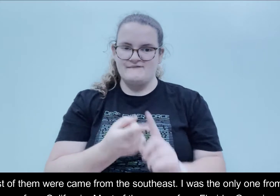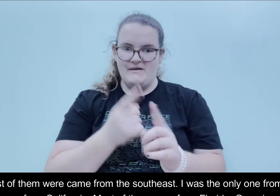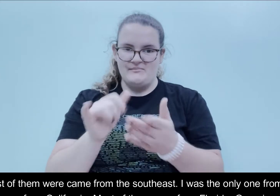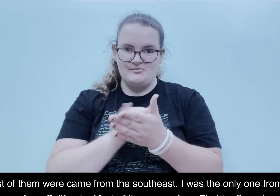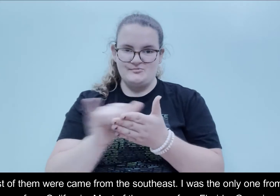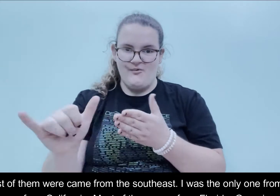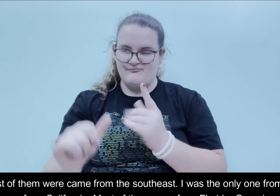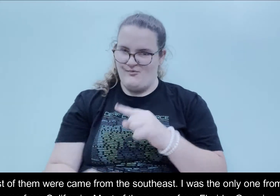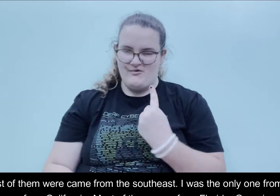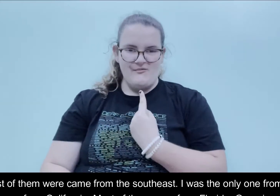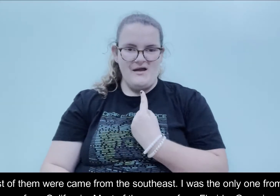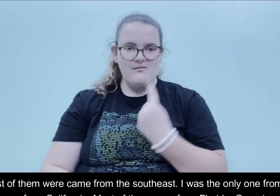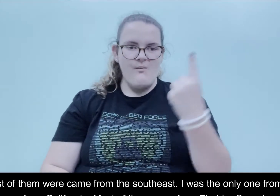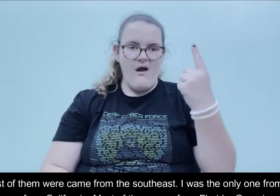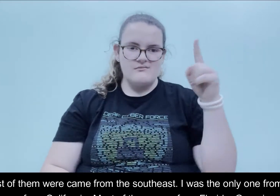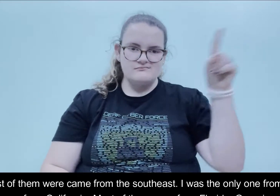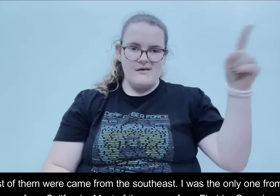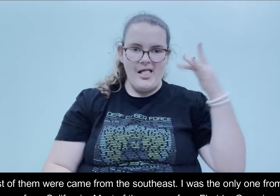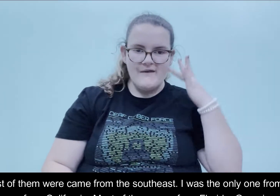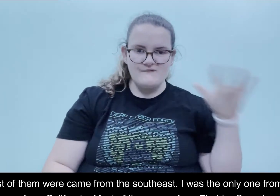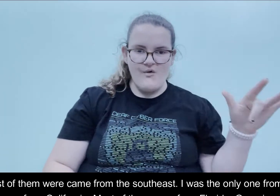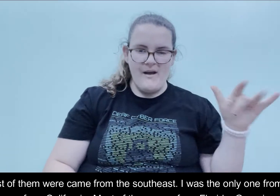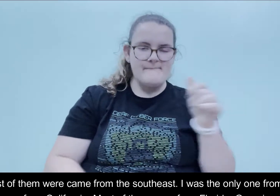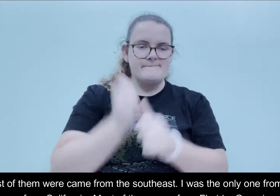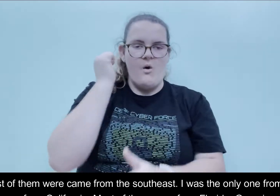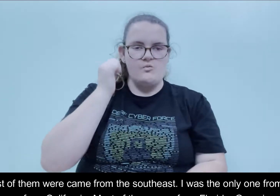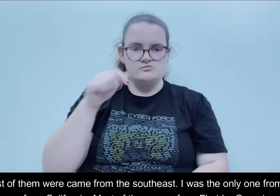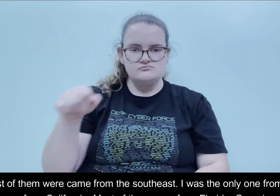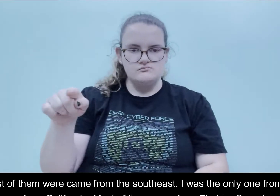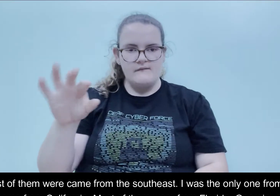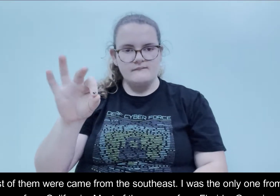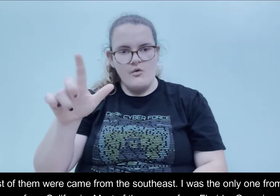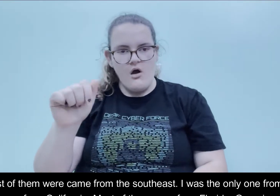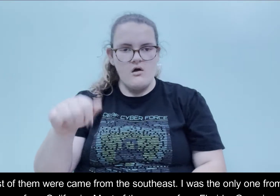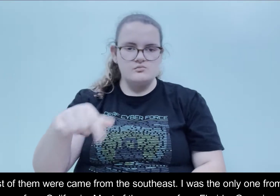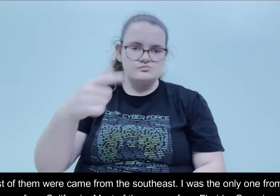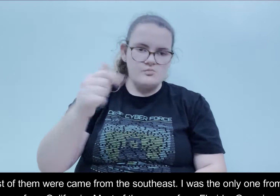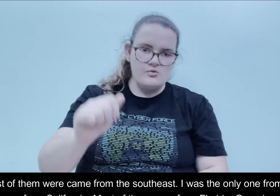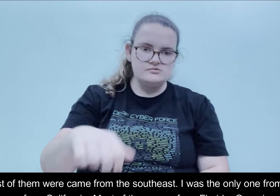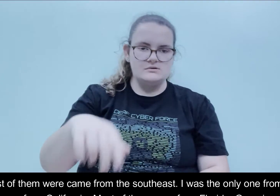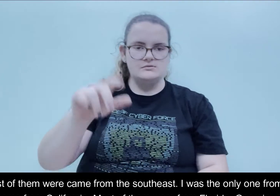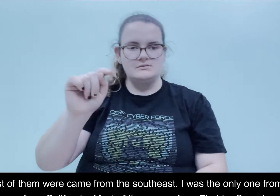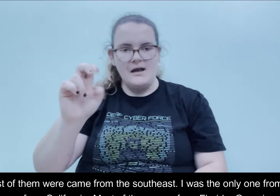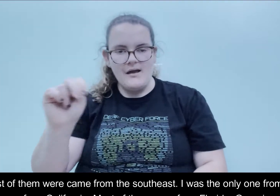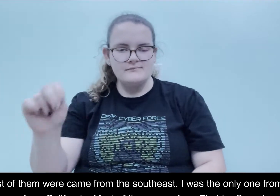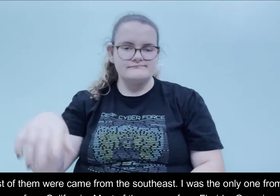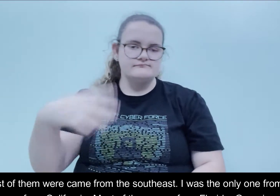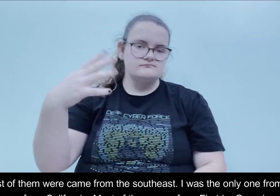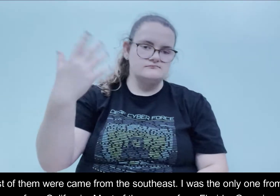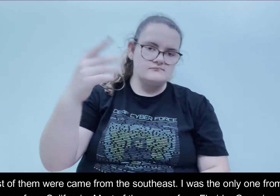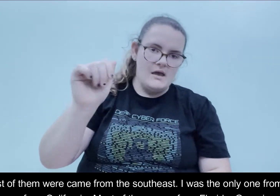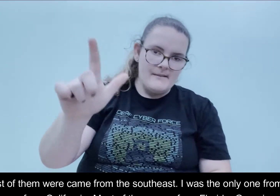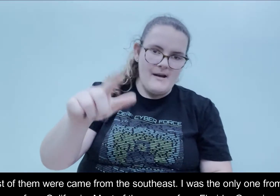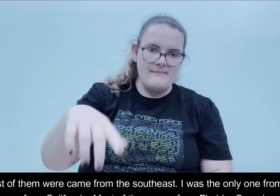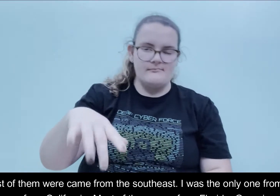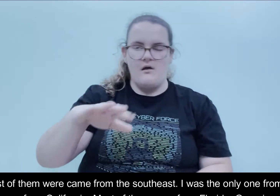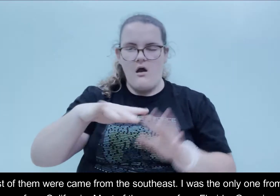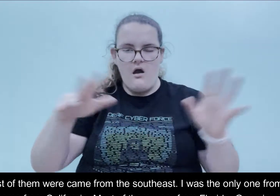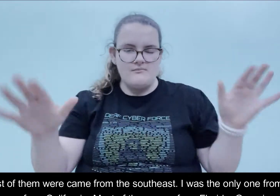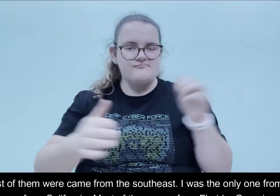Most of them are from like the Southeast. I was the only one from New York. There was one from California, but most were like